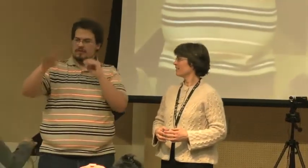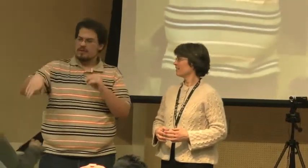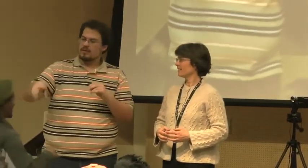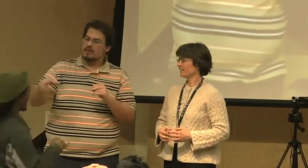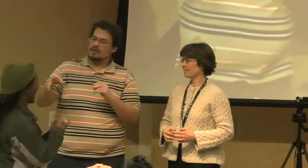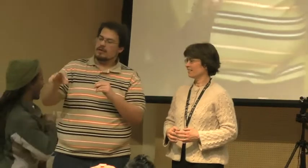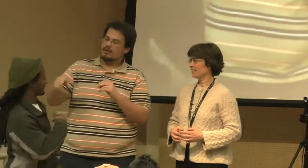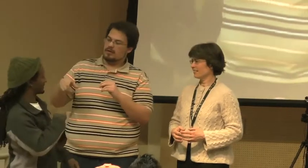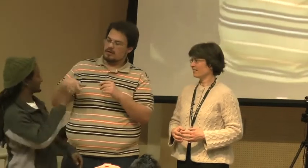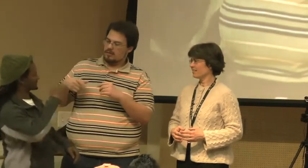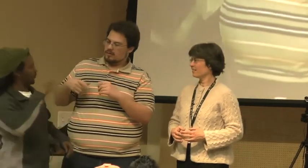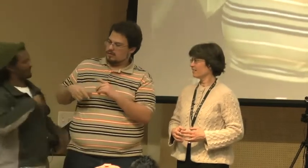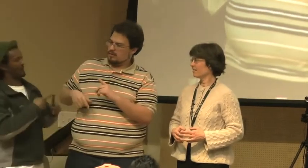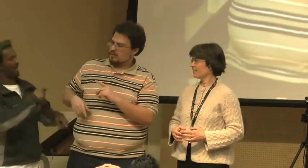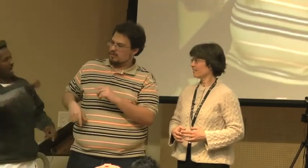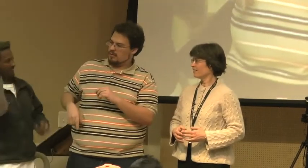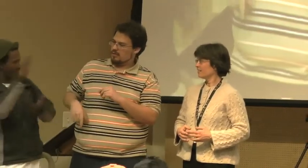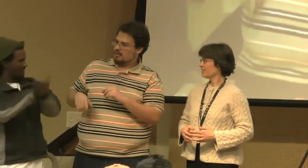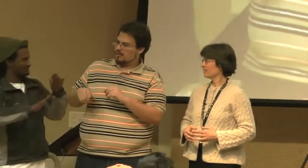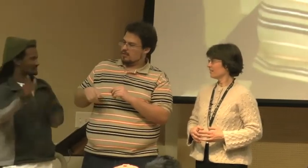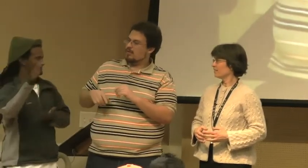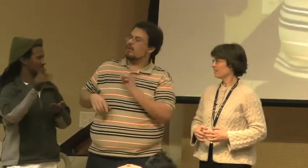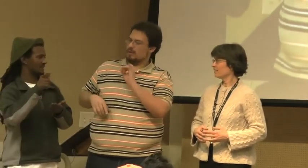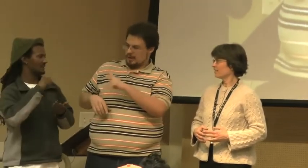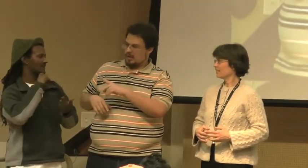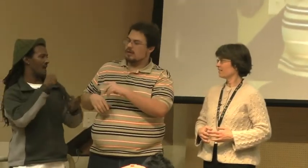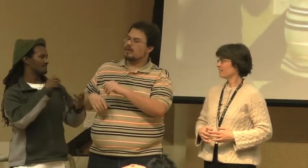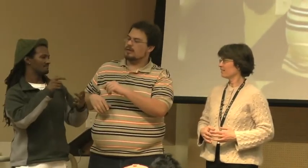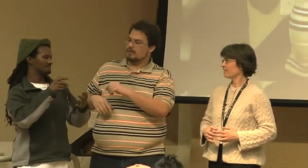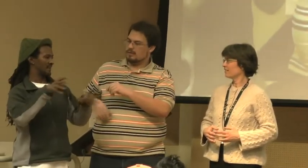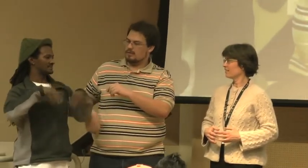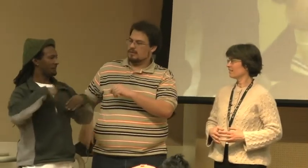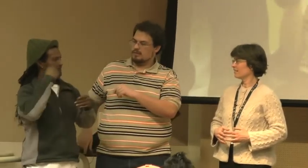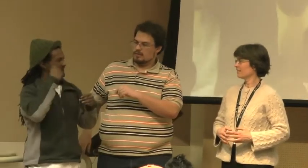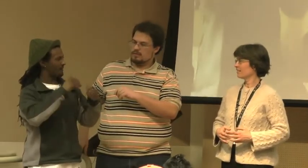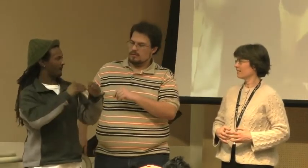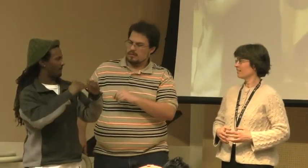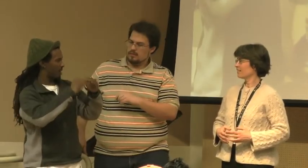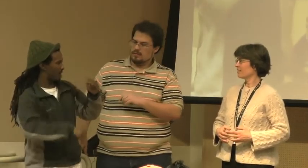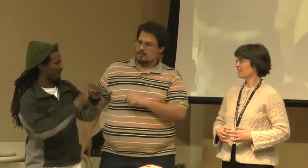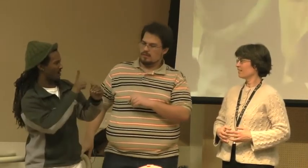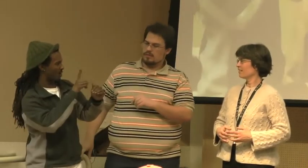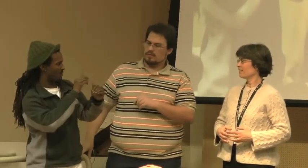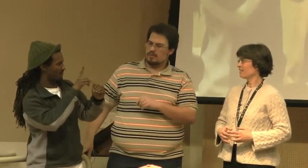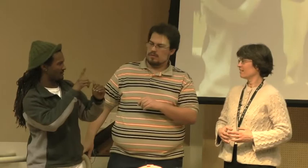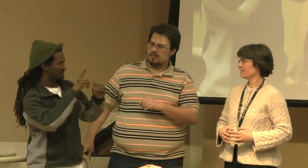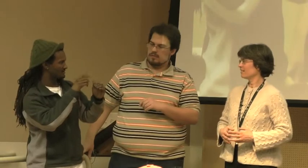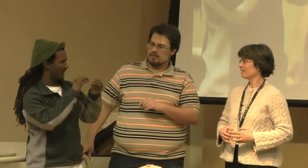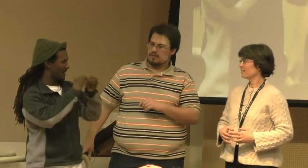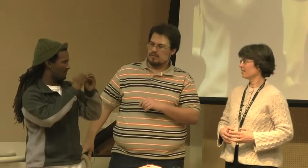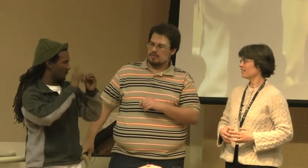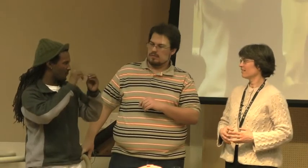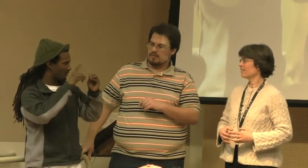okay, we're just going to clarify the question. Yes, I had 60 credits from another school. That was a below